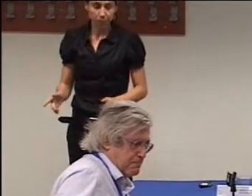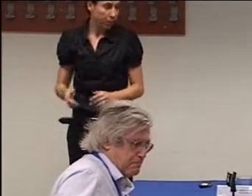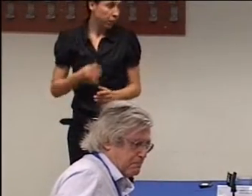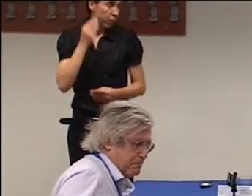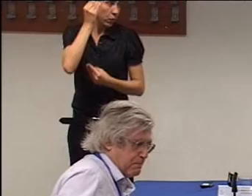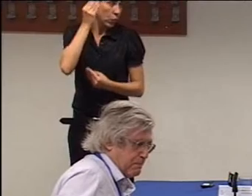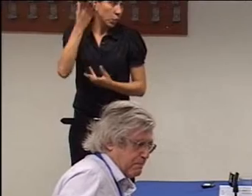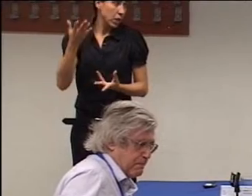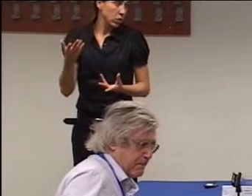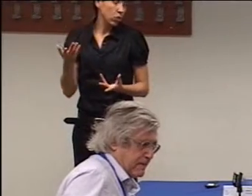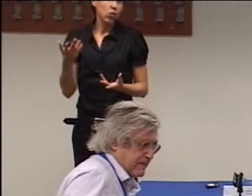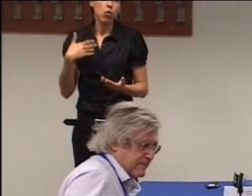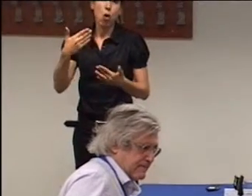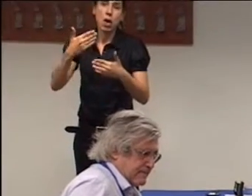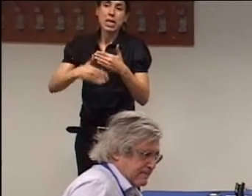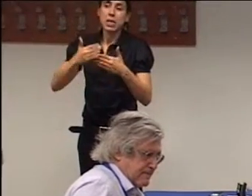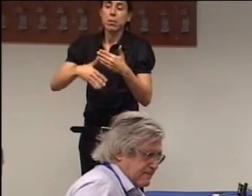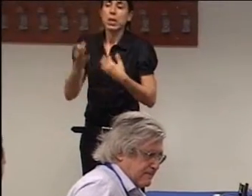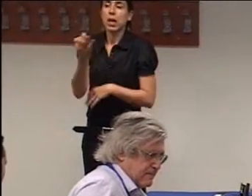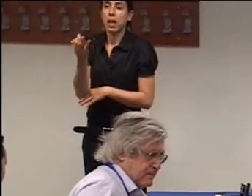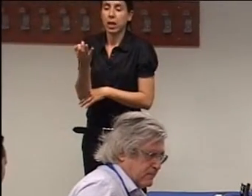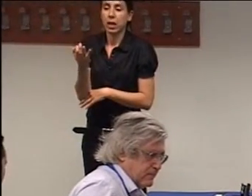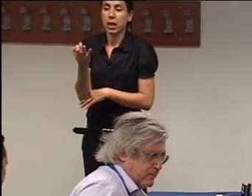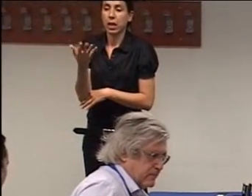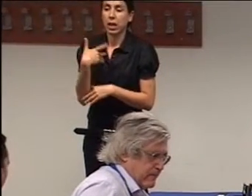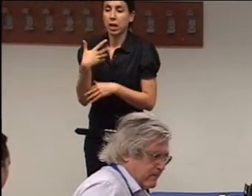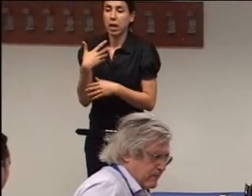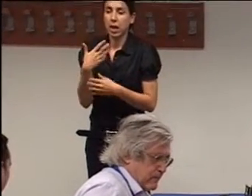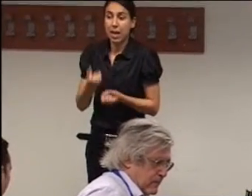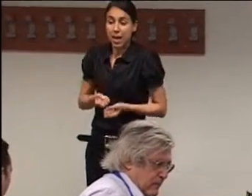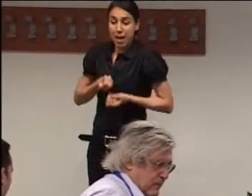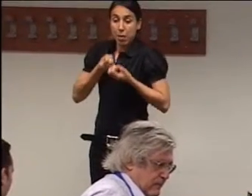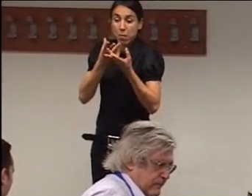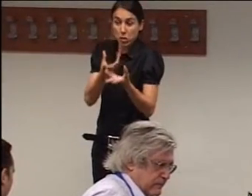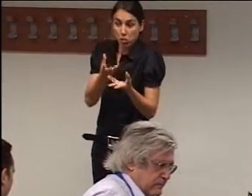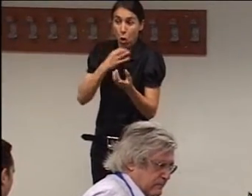sorry. I suppose this will this will be limited by the